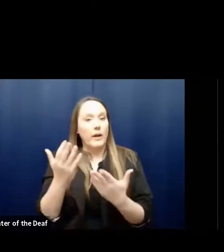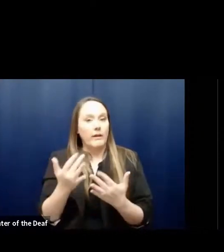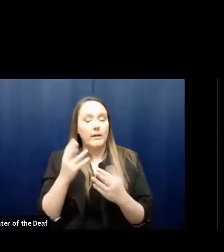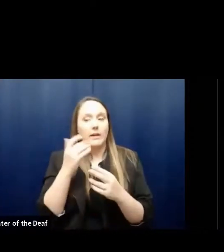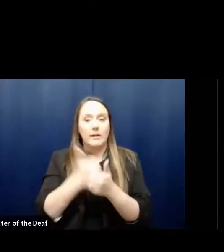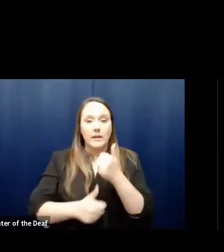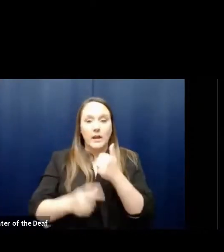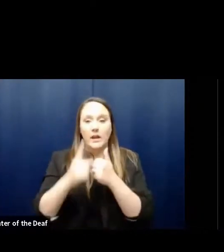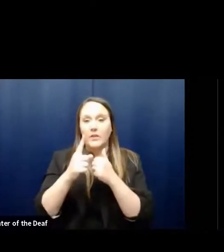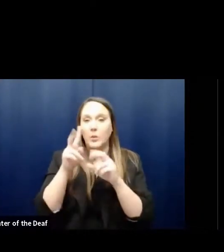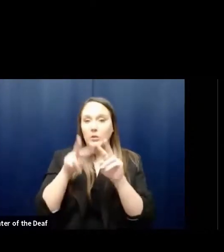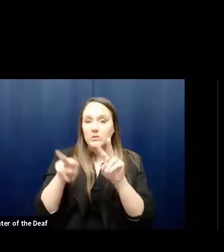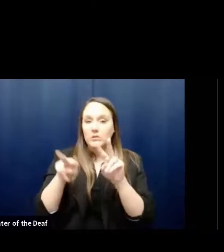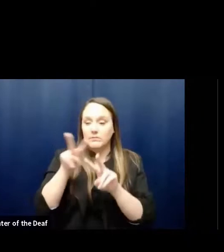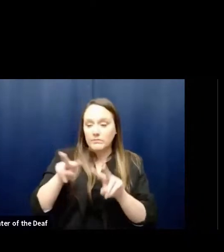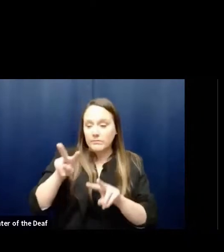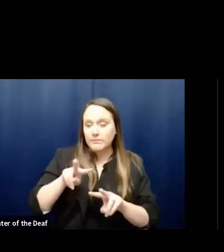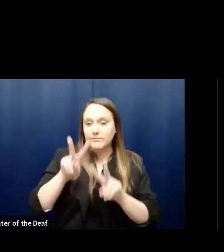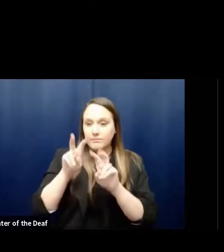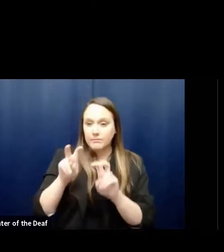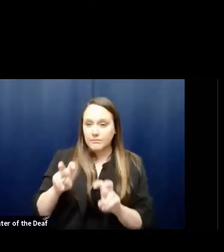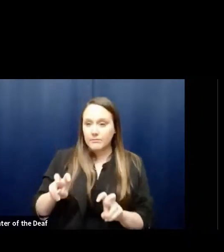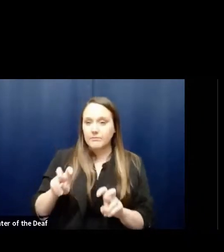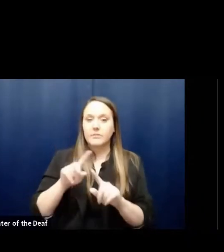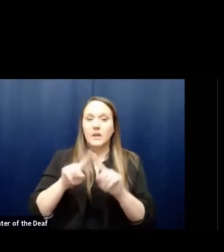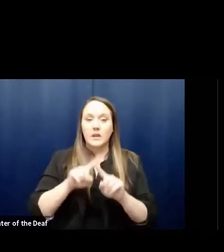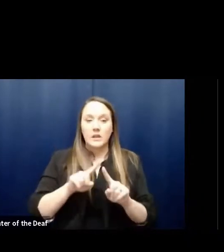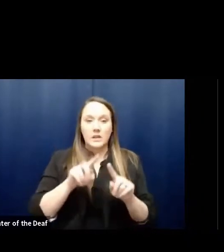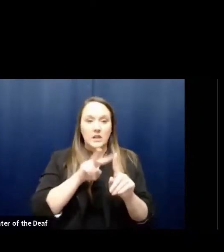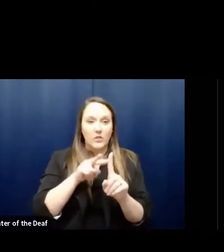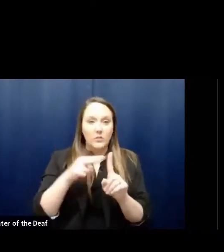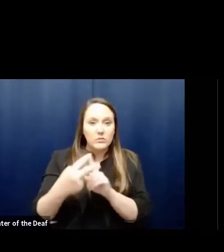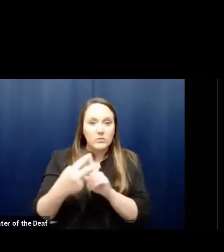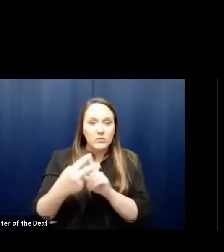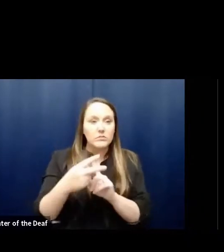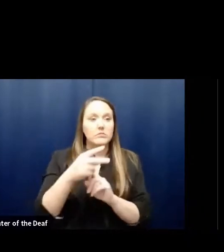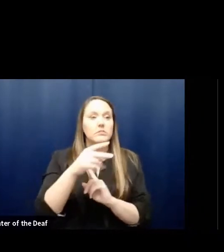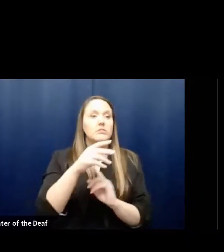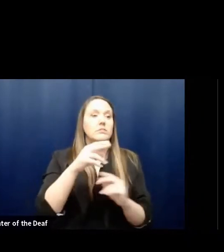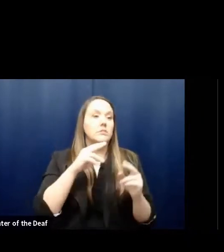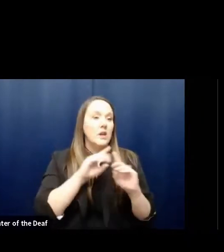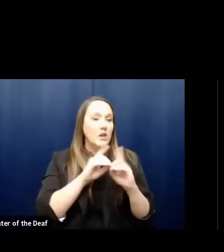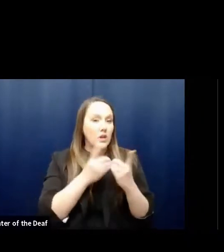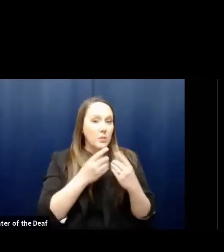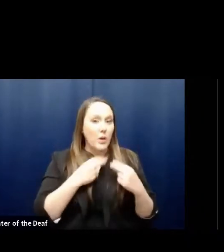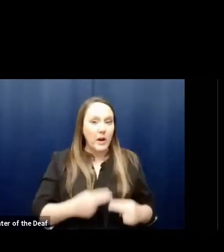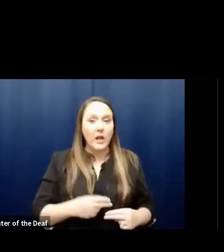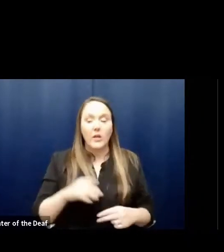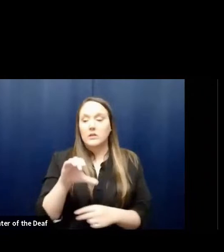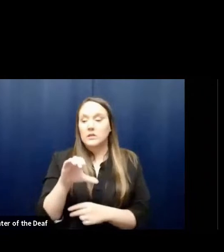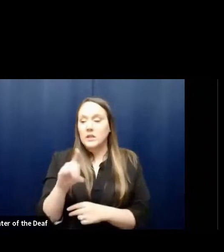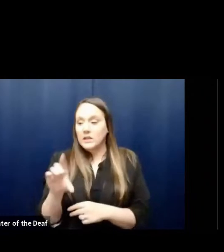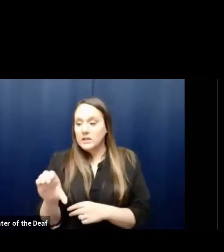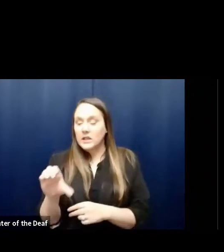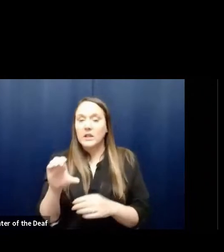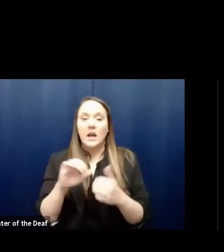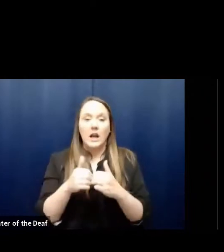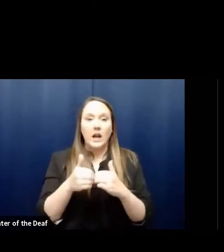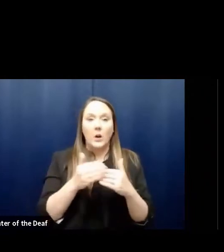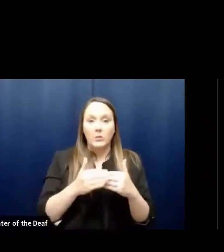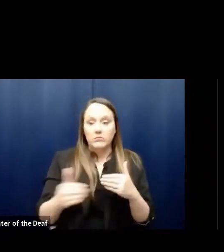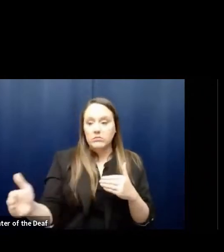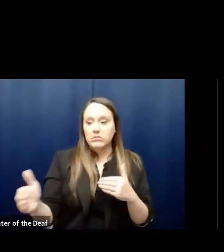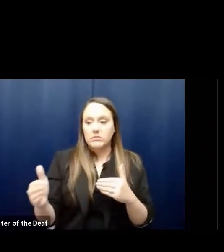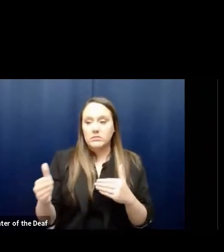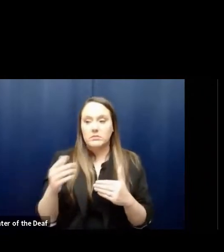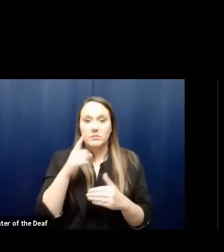very detailed at this from Department of Health and CDC on how we move forward in this new realm as our case counts are going up